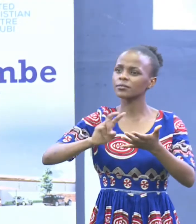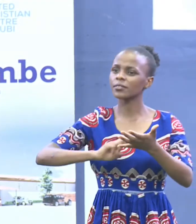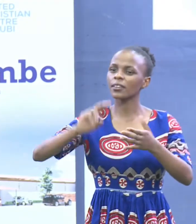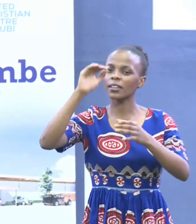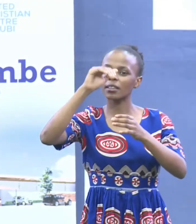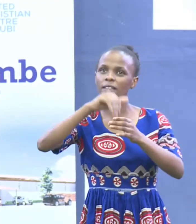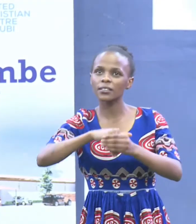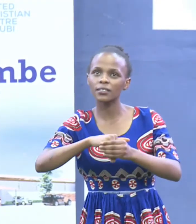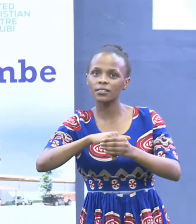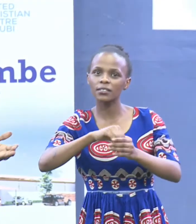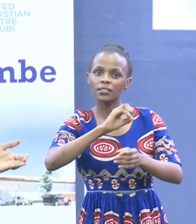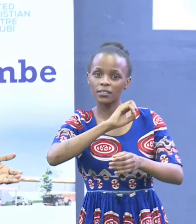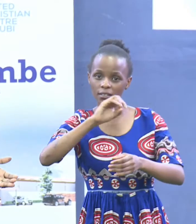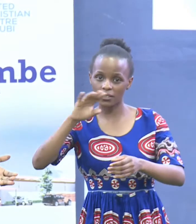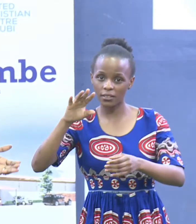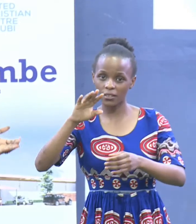3.